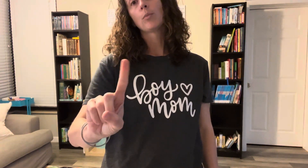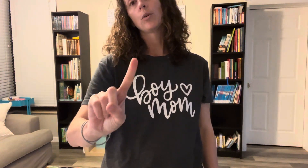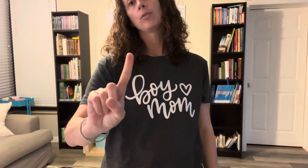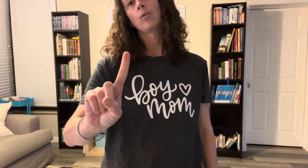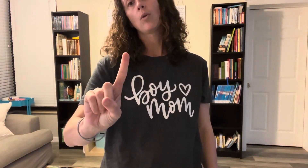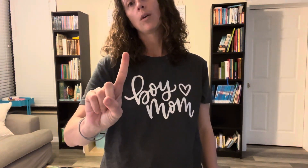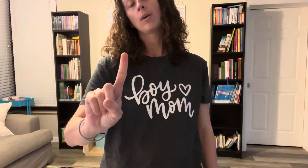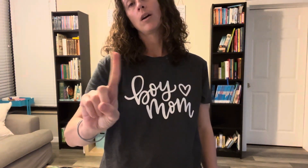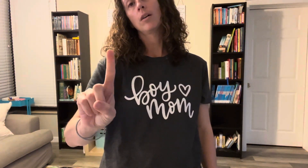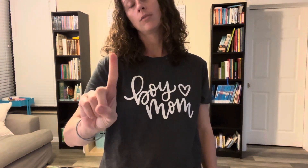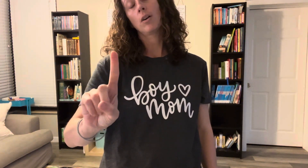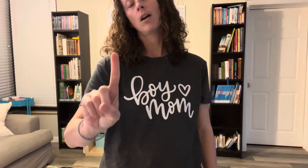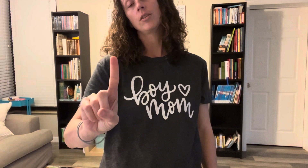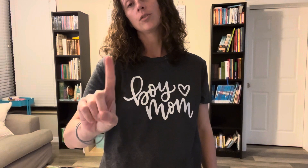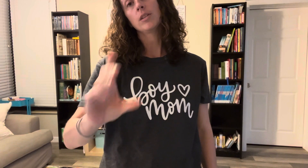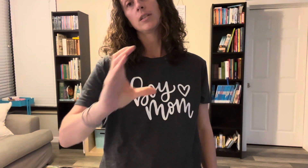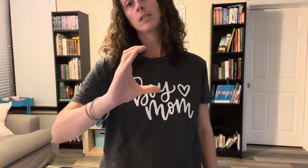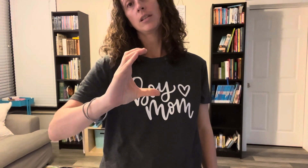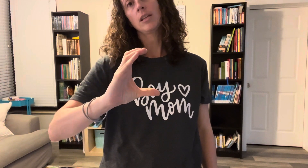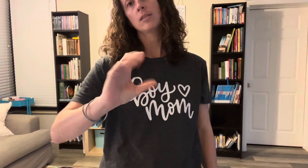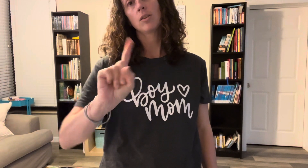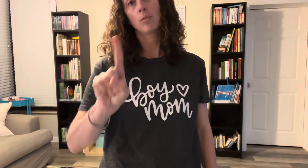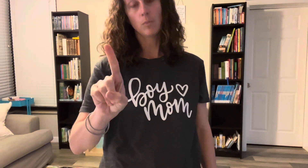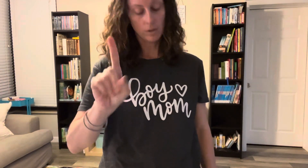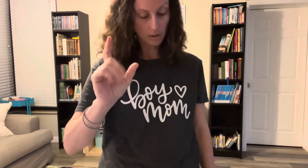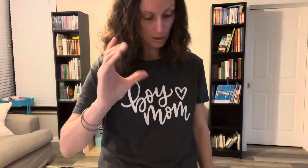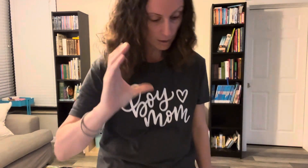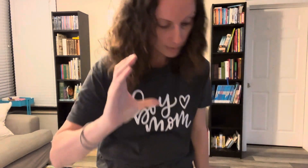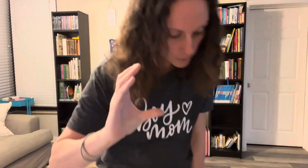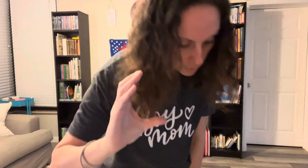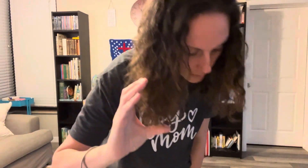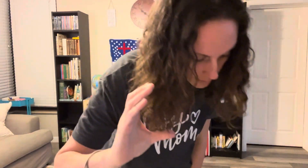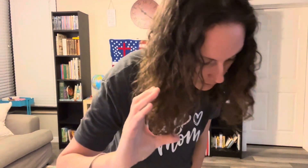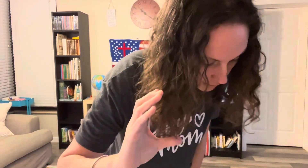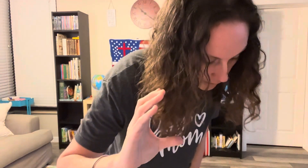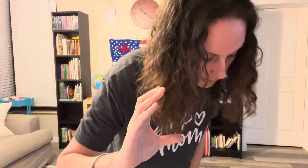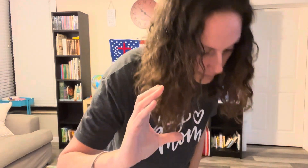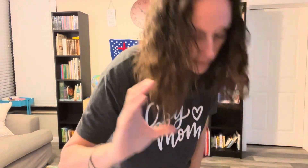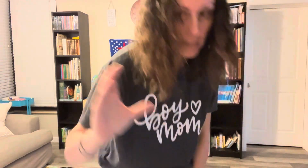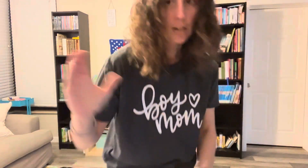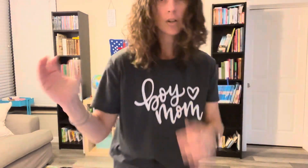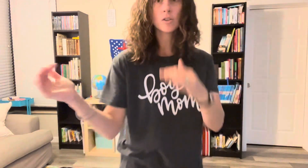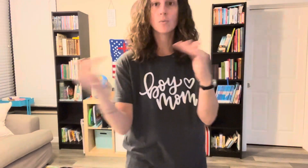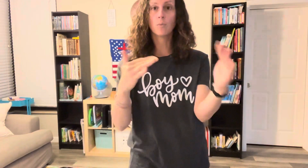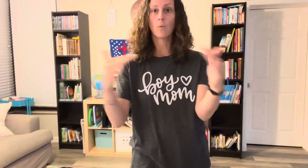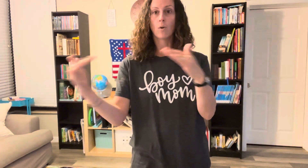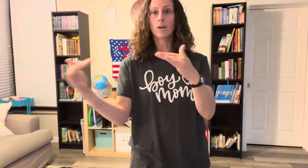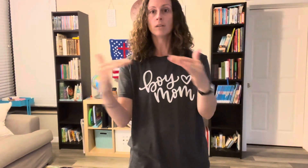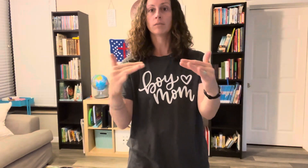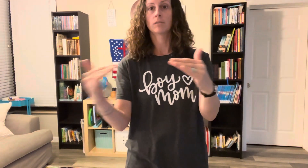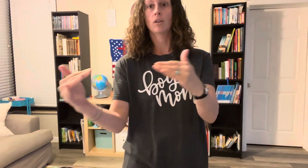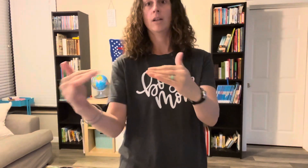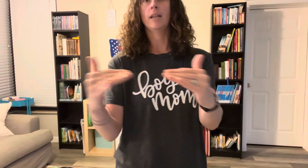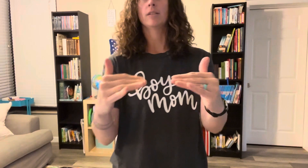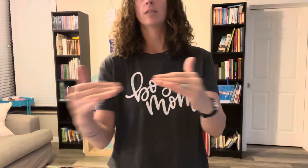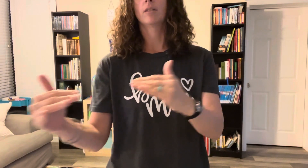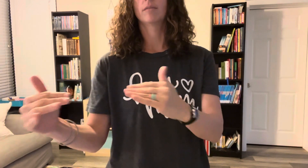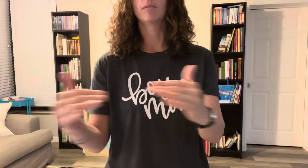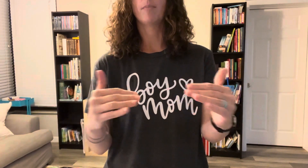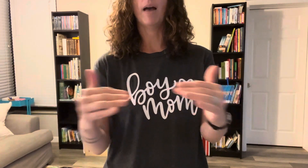numeral for 100 is C. So 100 years war. Our hands are, the battle